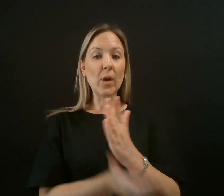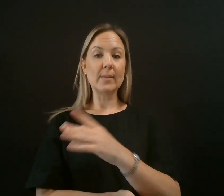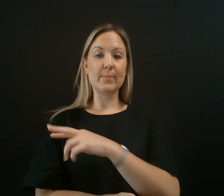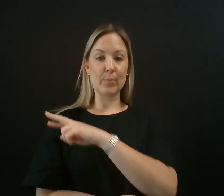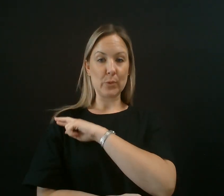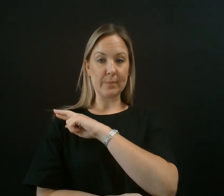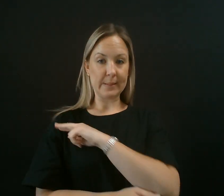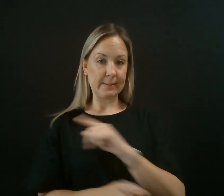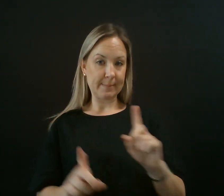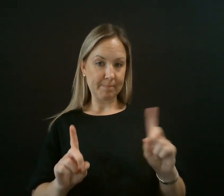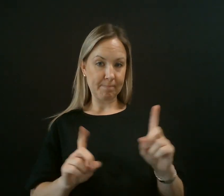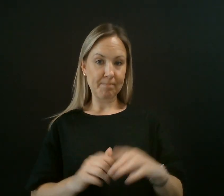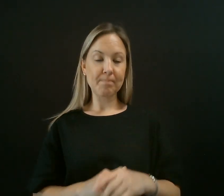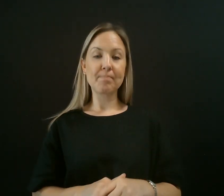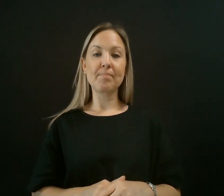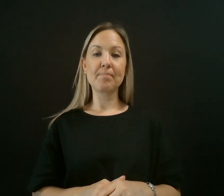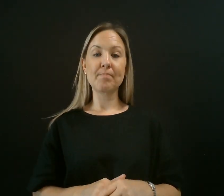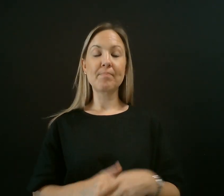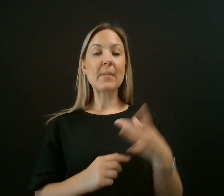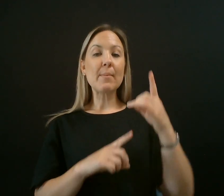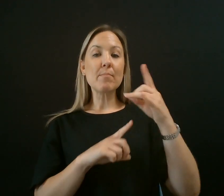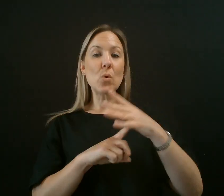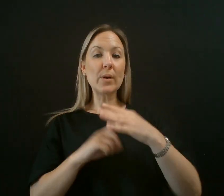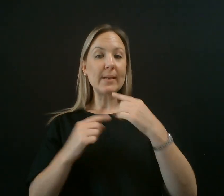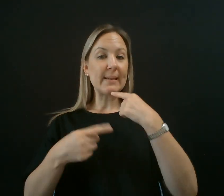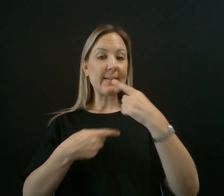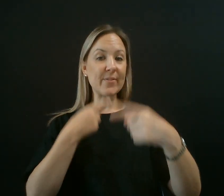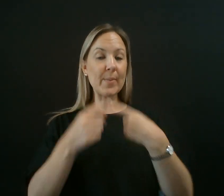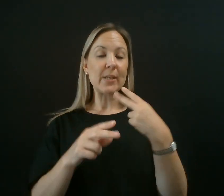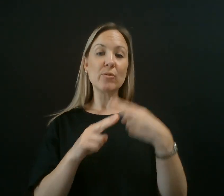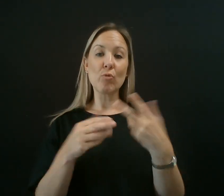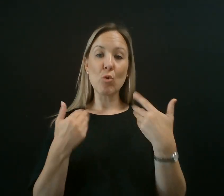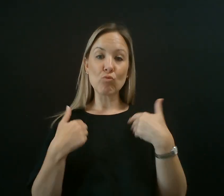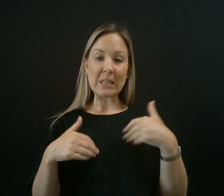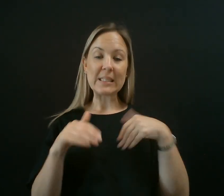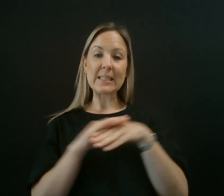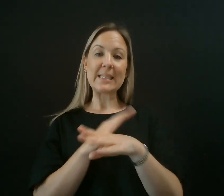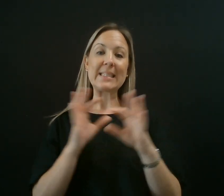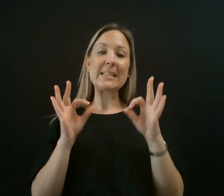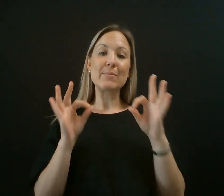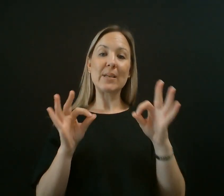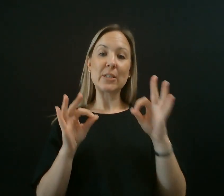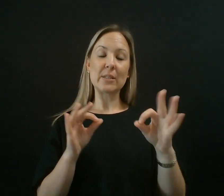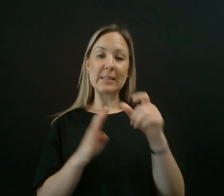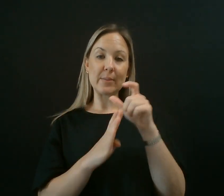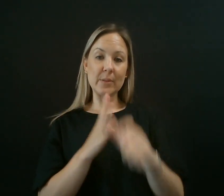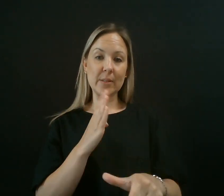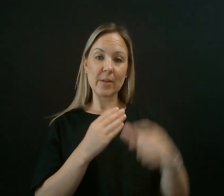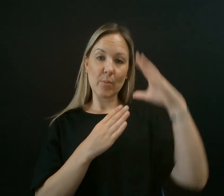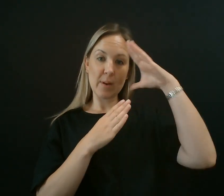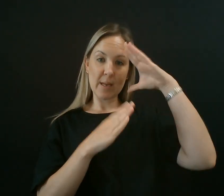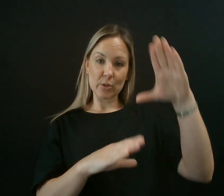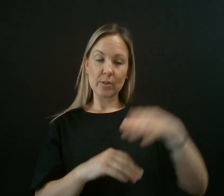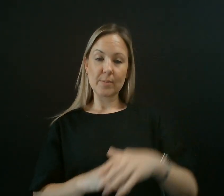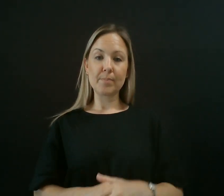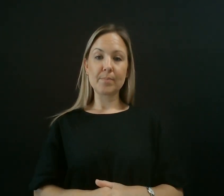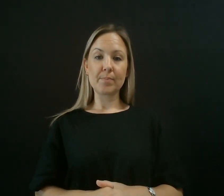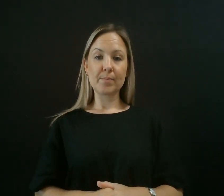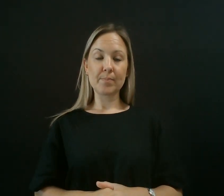Responsibilities. Important information for residents in specialist disability accommodation. This sheet